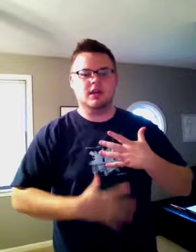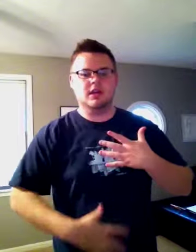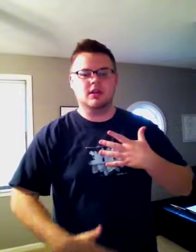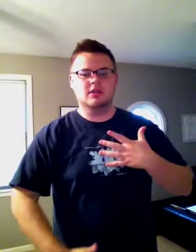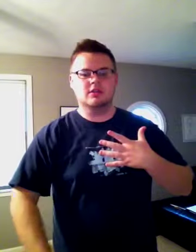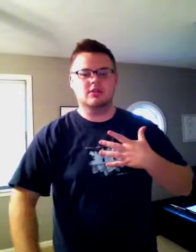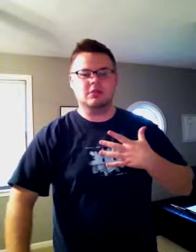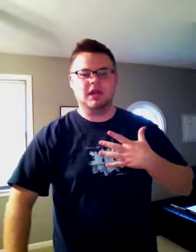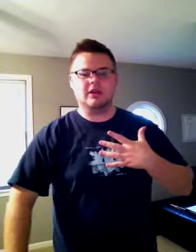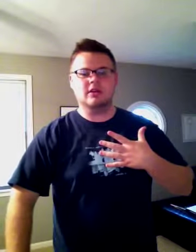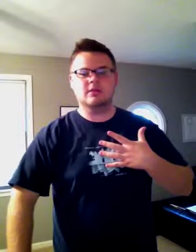then splatter.